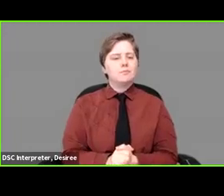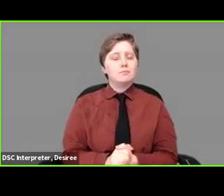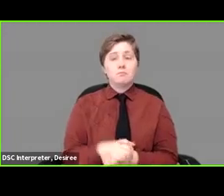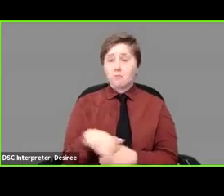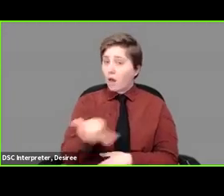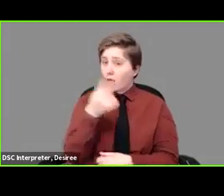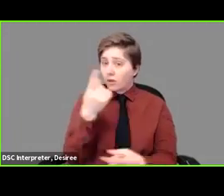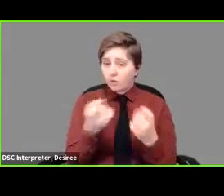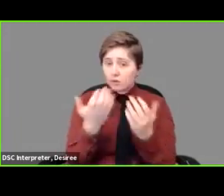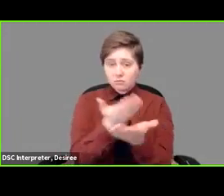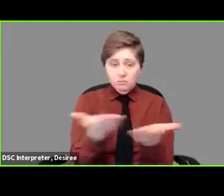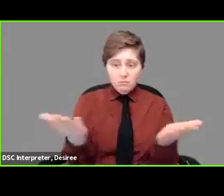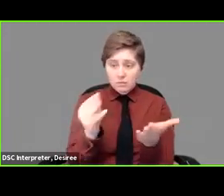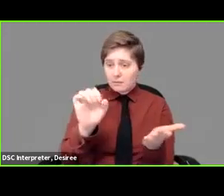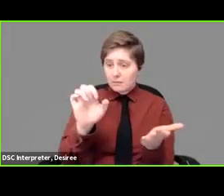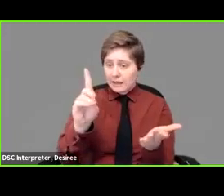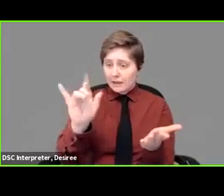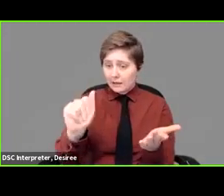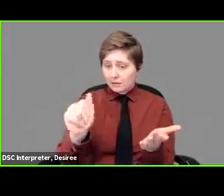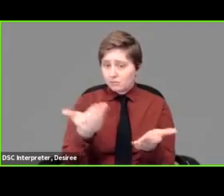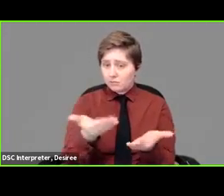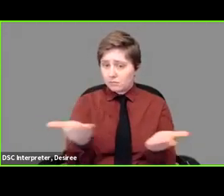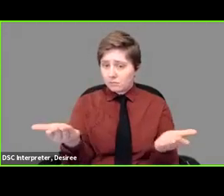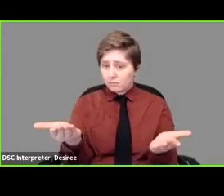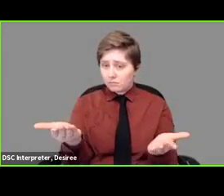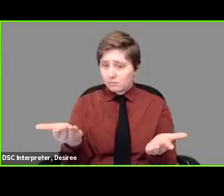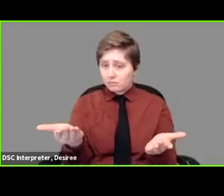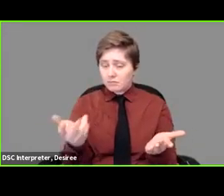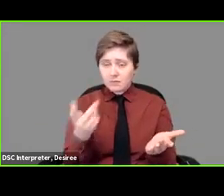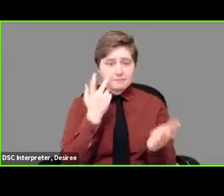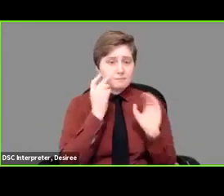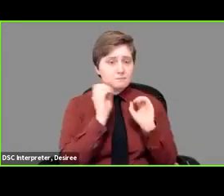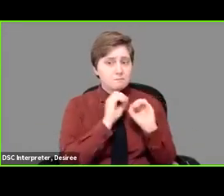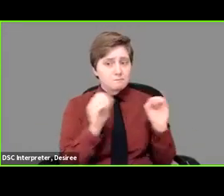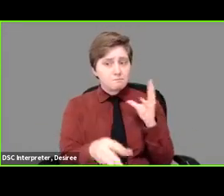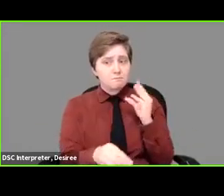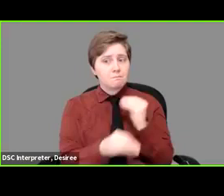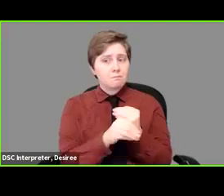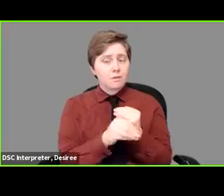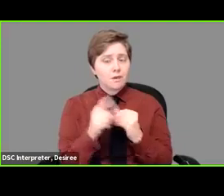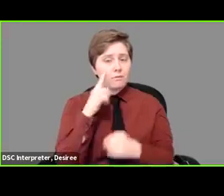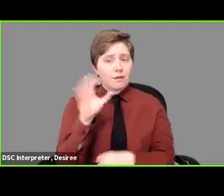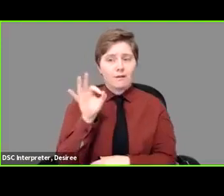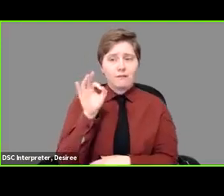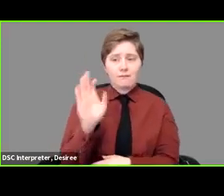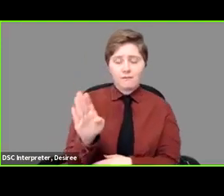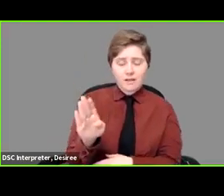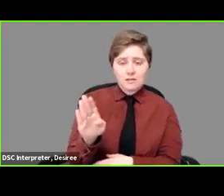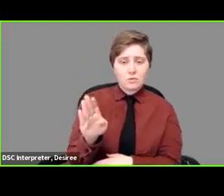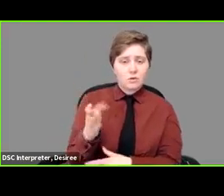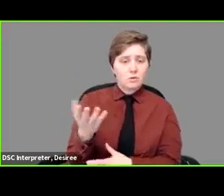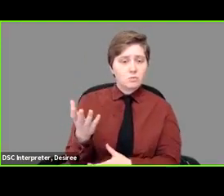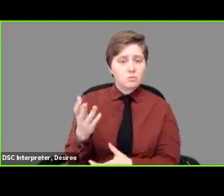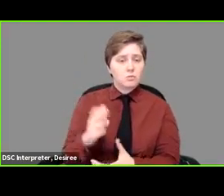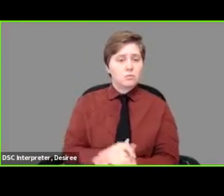Any other questions from our media? And I don't see any additional Facebook questions coming